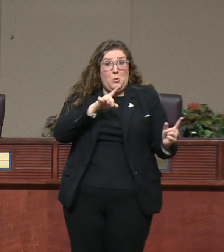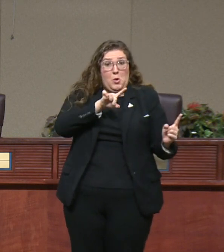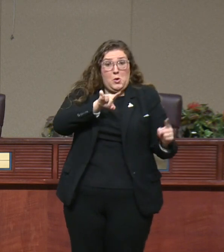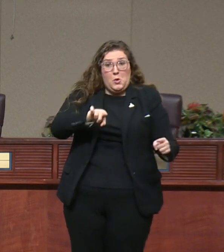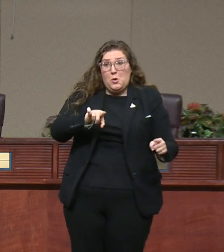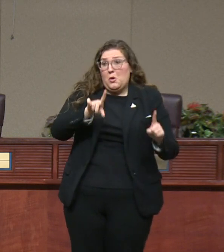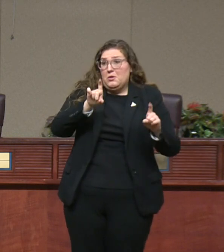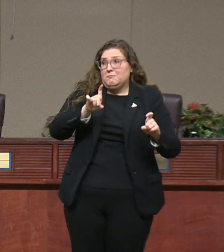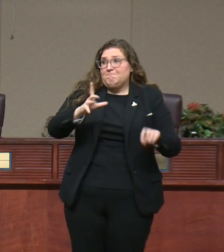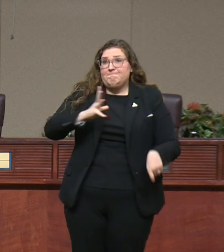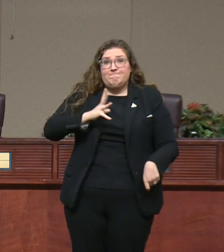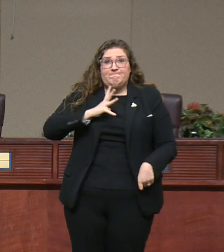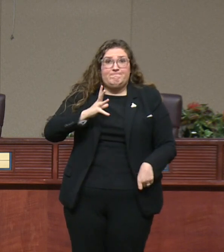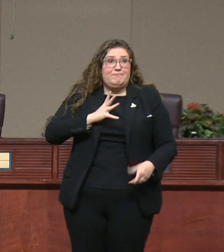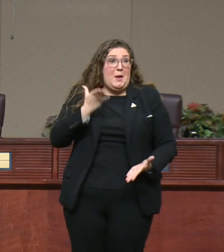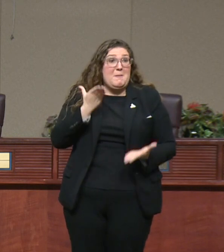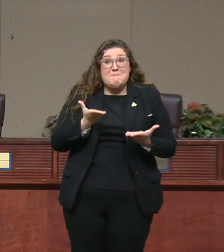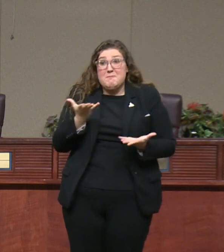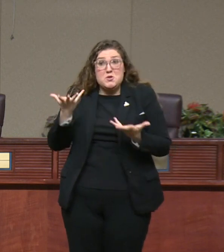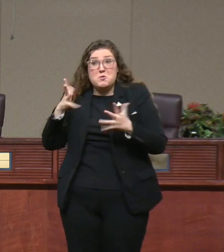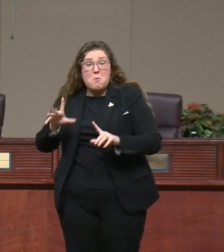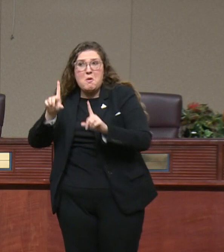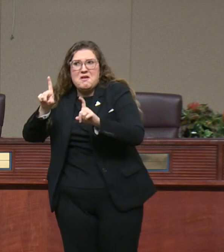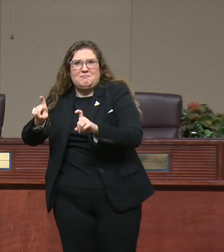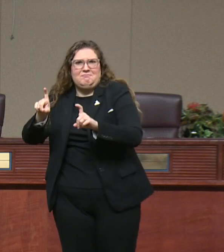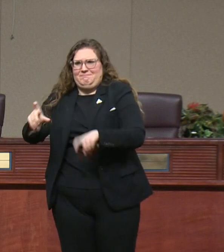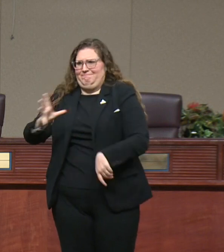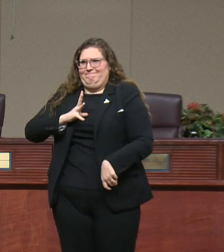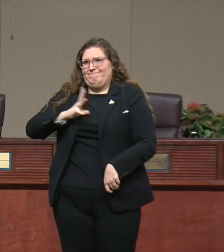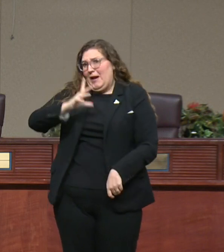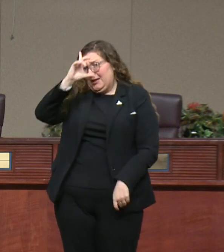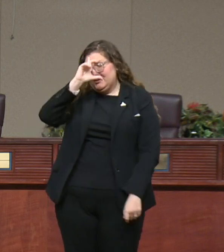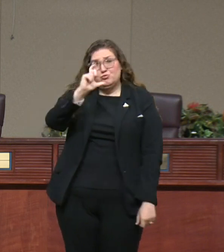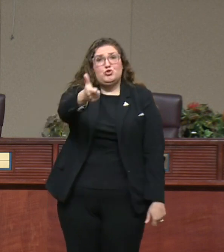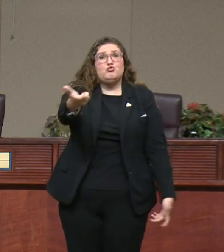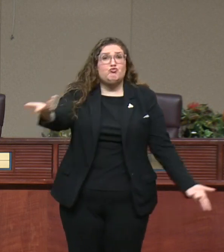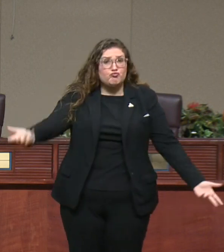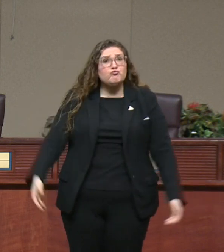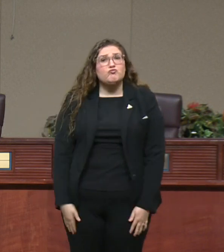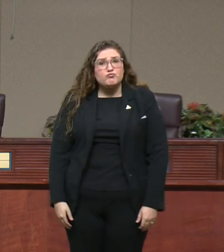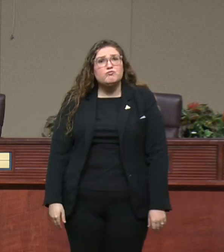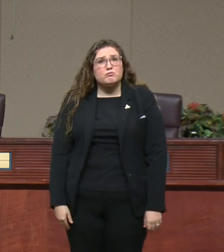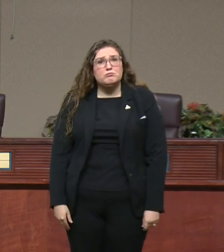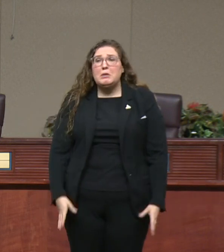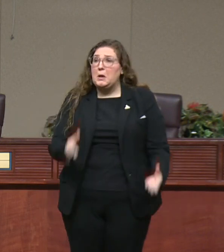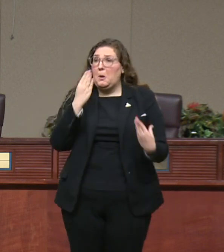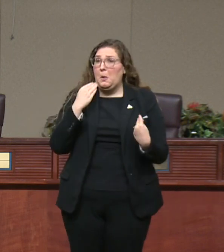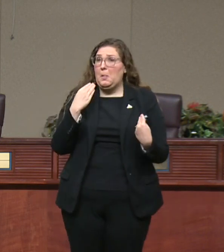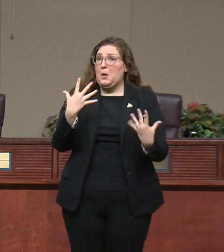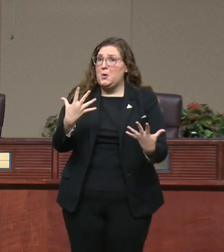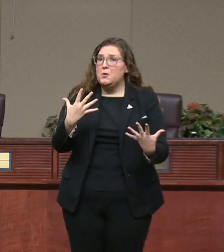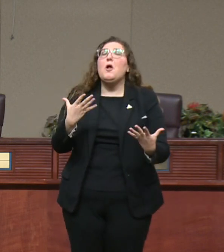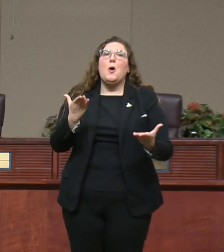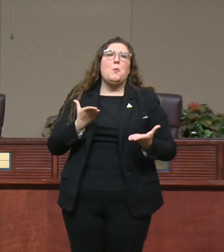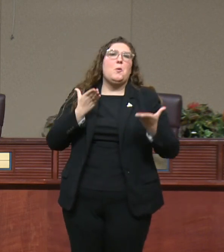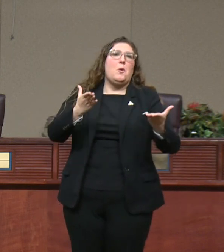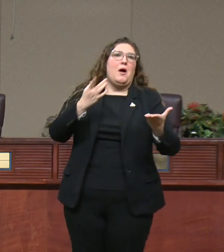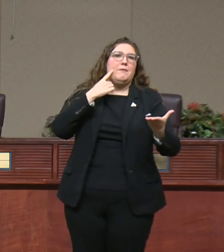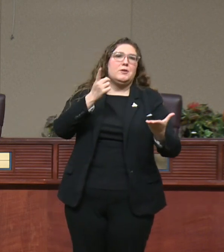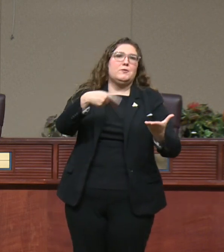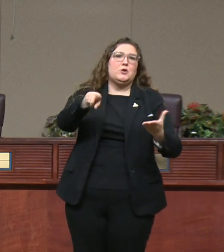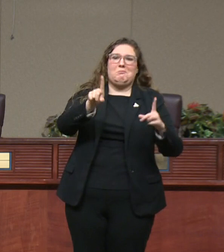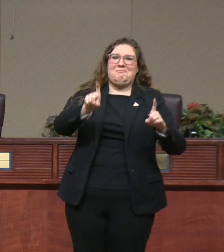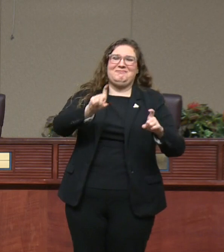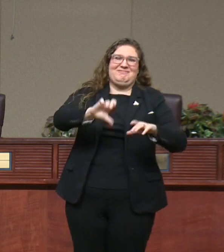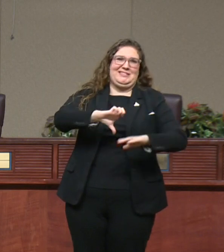to, and some people may not even want to be tested, and that's absolutely fine. But we are offering that as a resource that